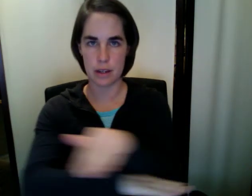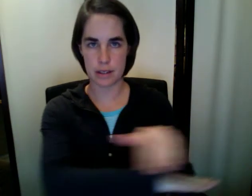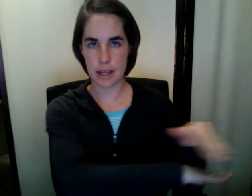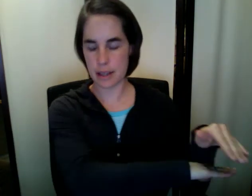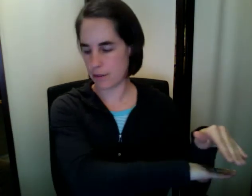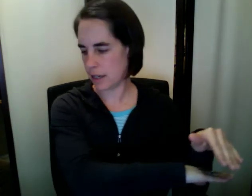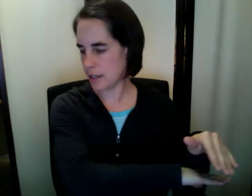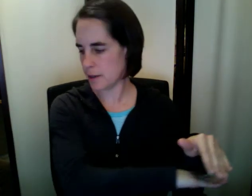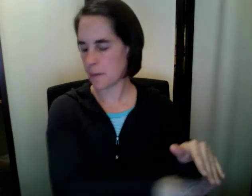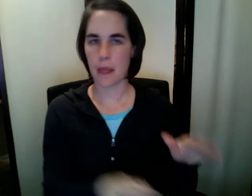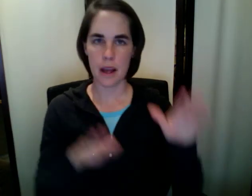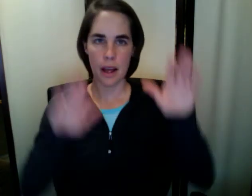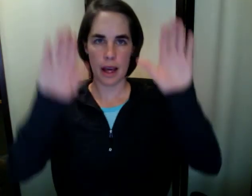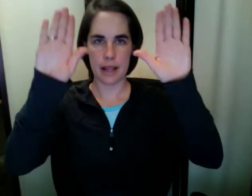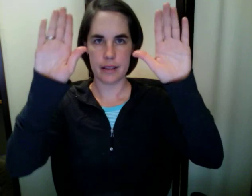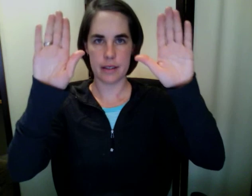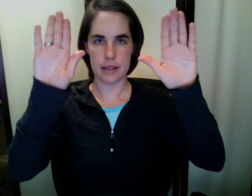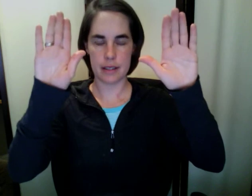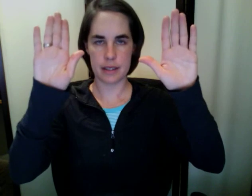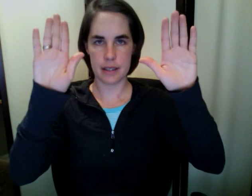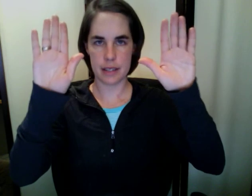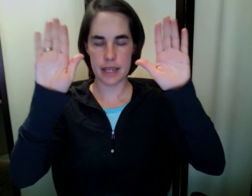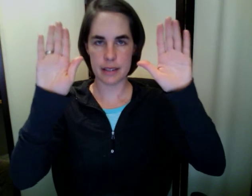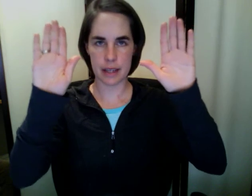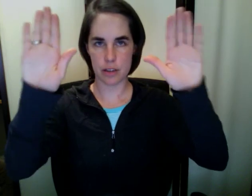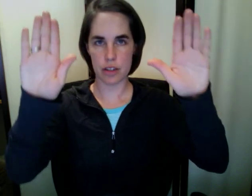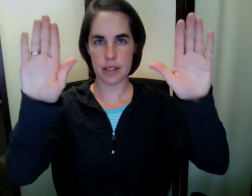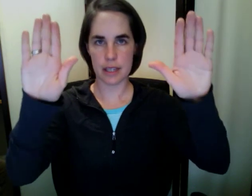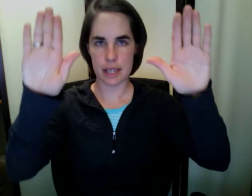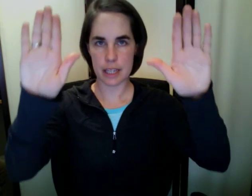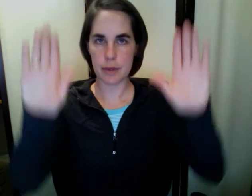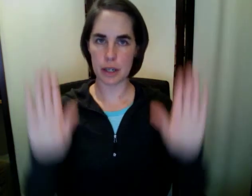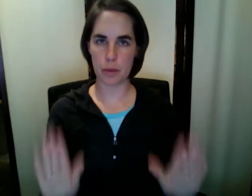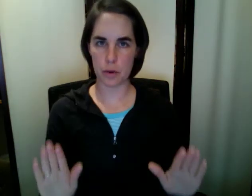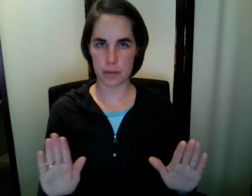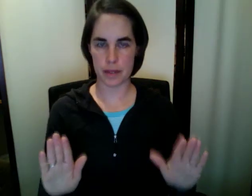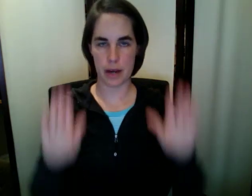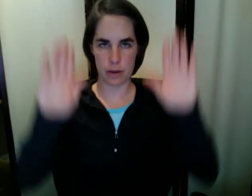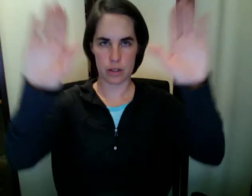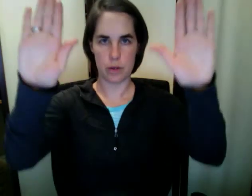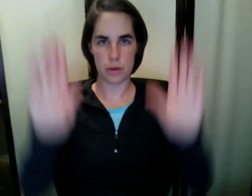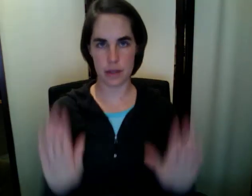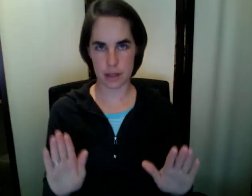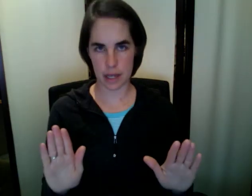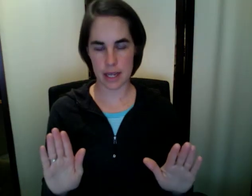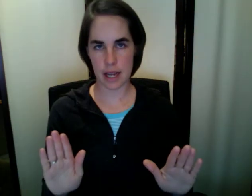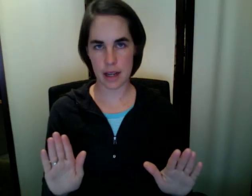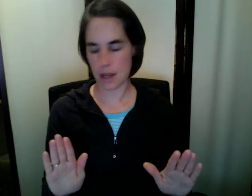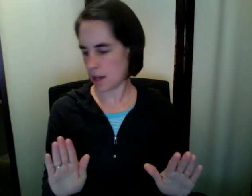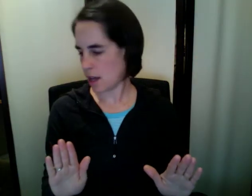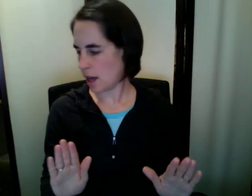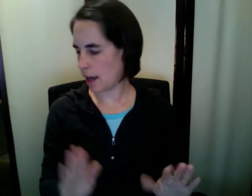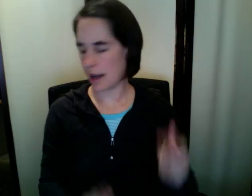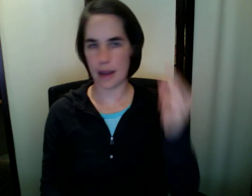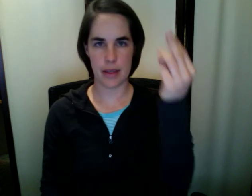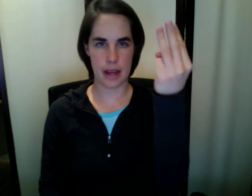starting to set every night. And the day signs are just like the days but you're going to pull them down. So Sunday. And then